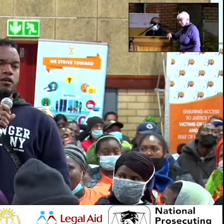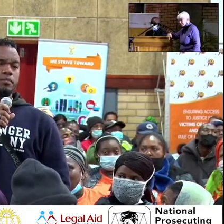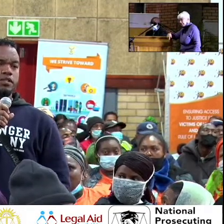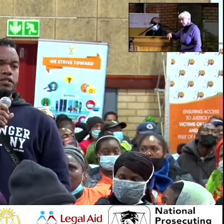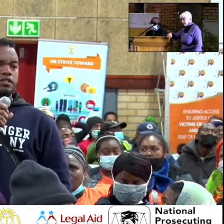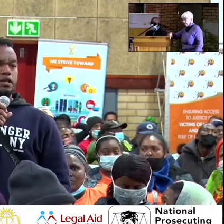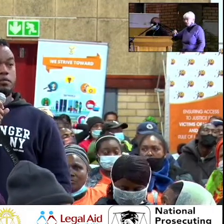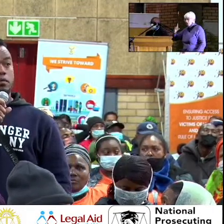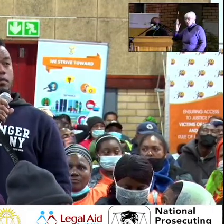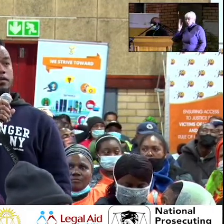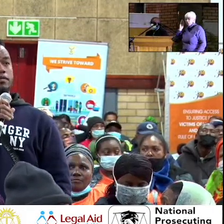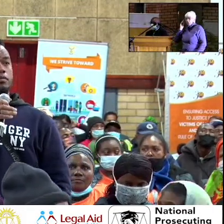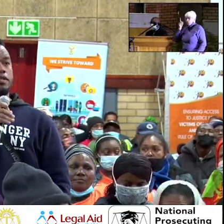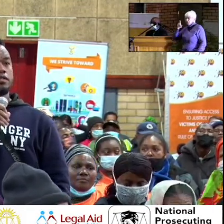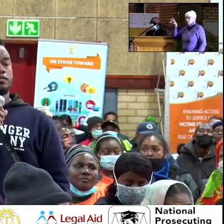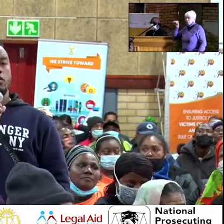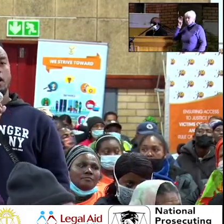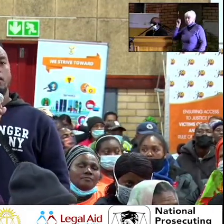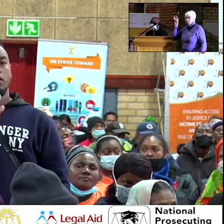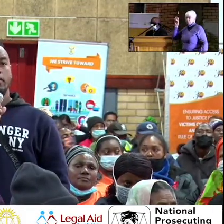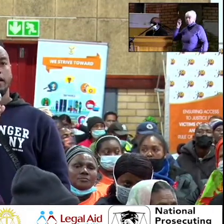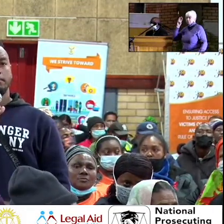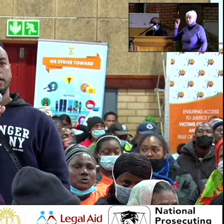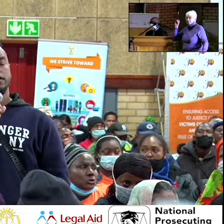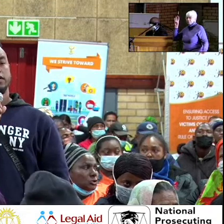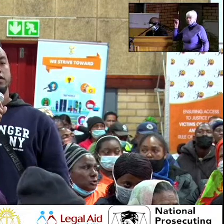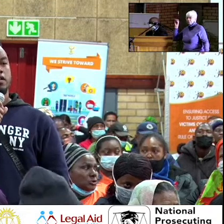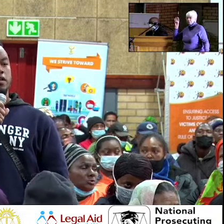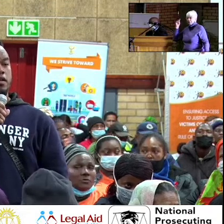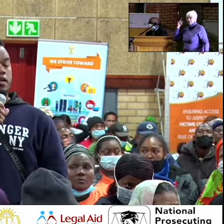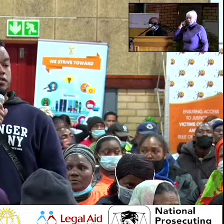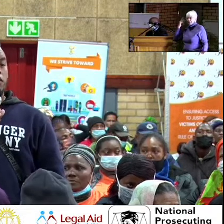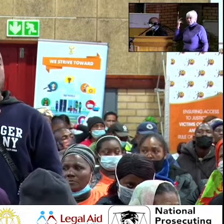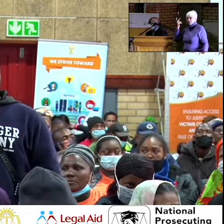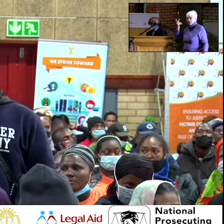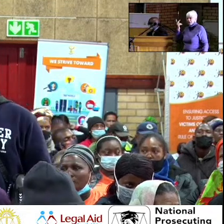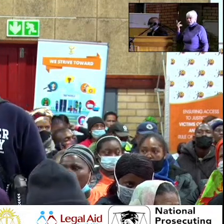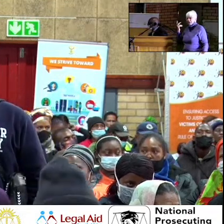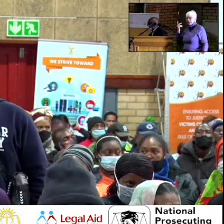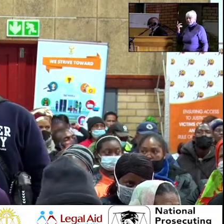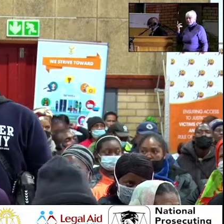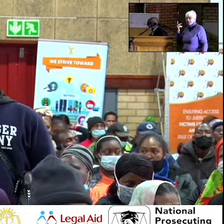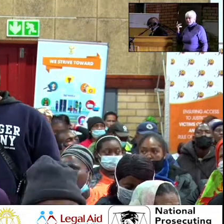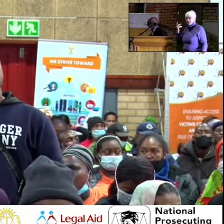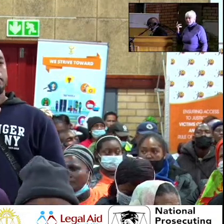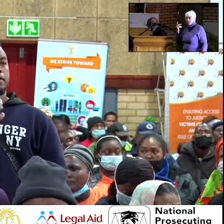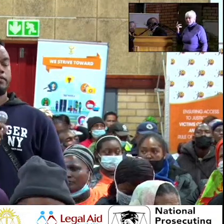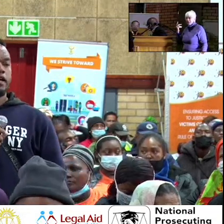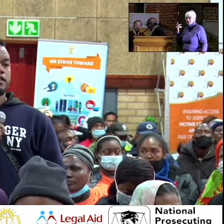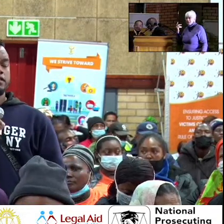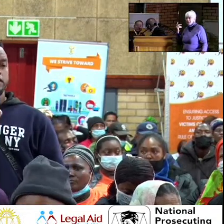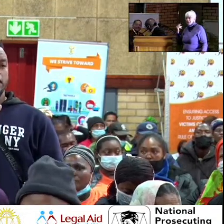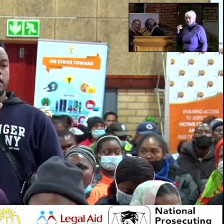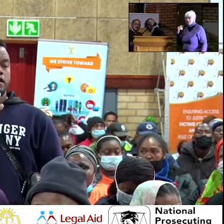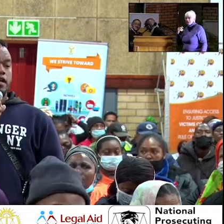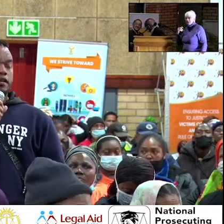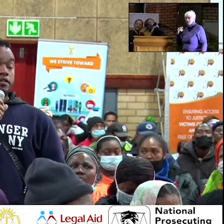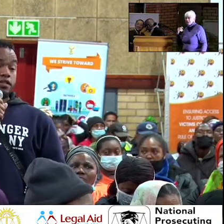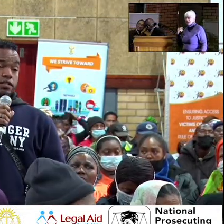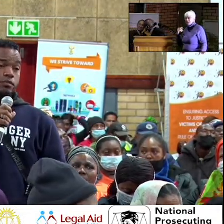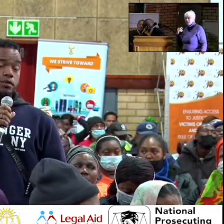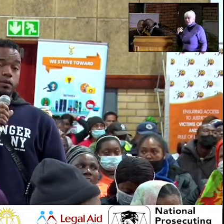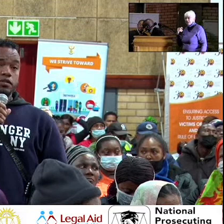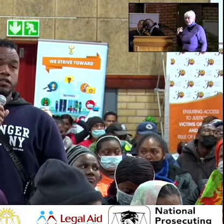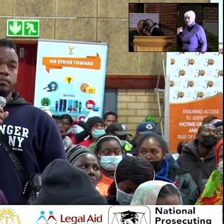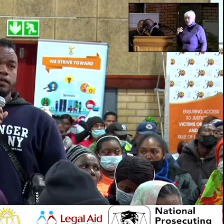a competition, and we were one of the winners for our mobile application. So our mobile application would be gender-based violence. And